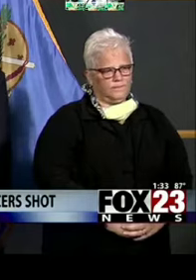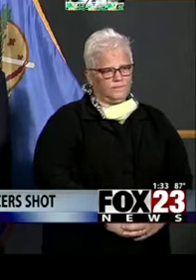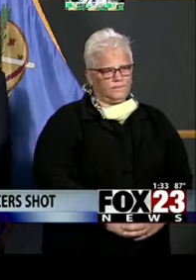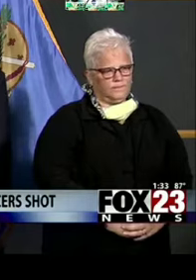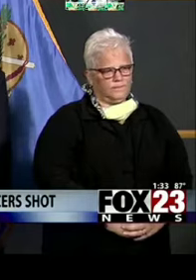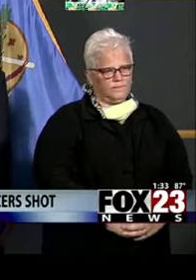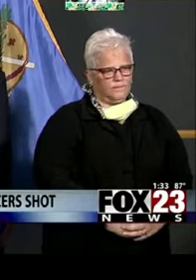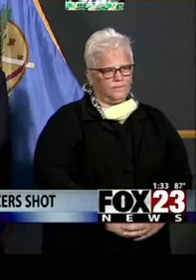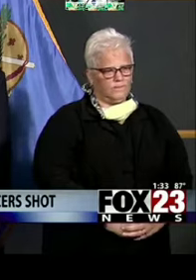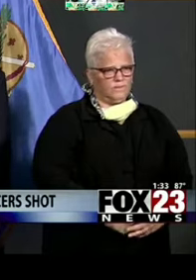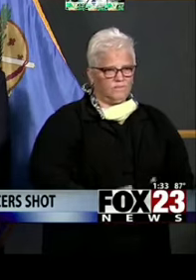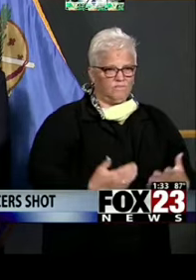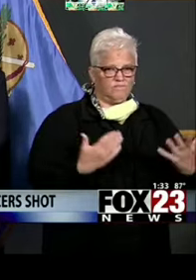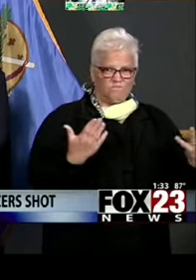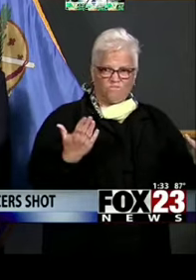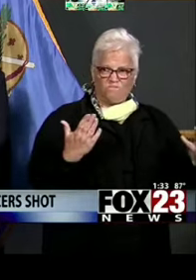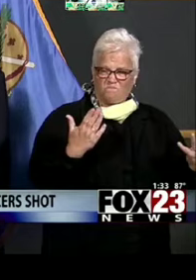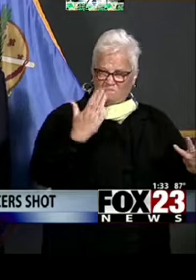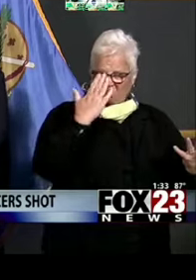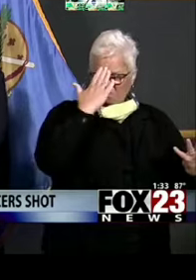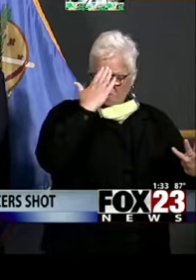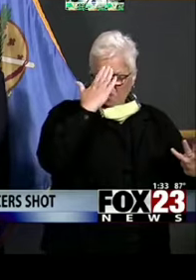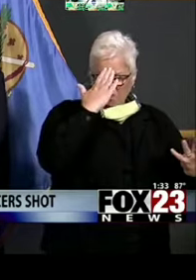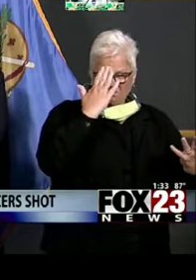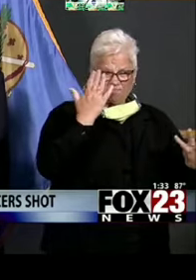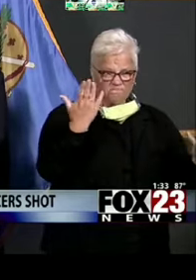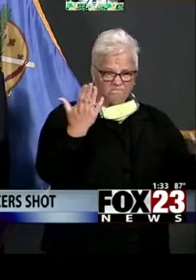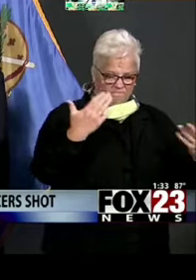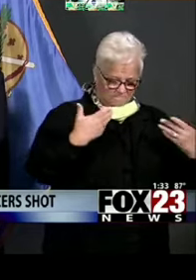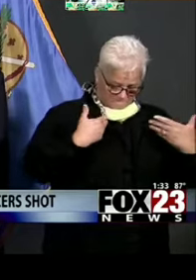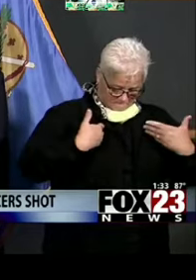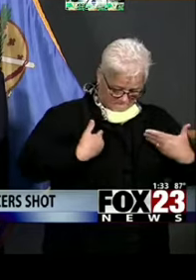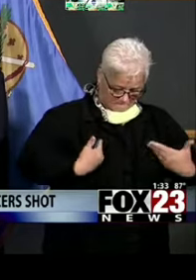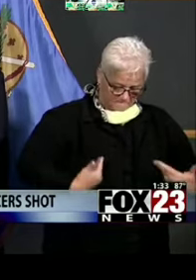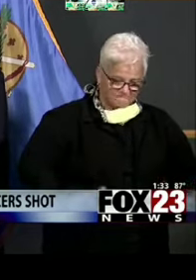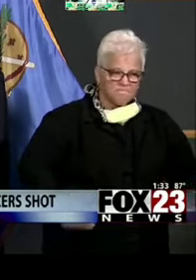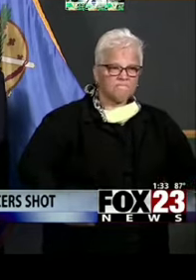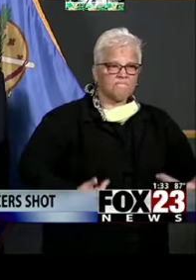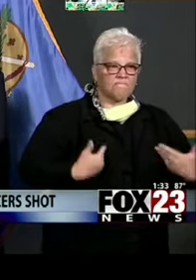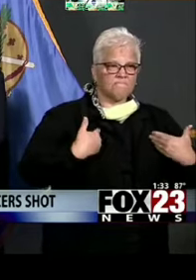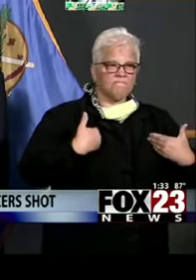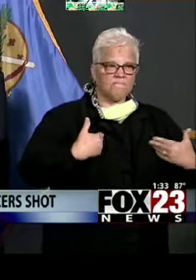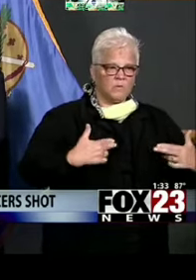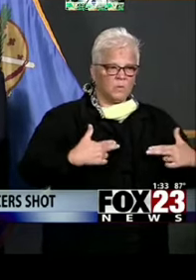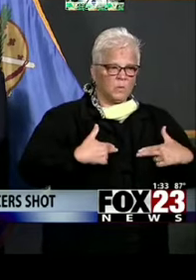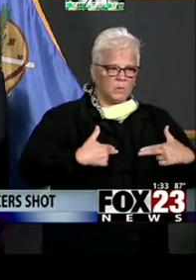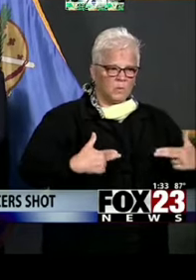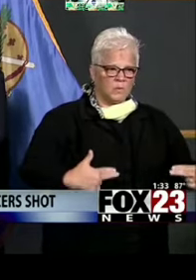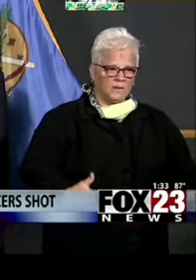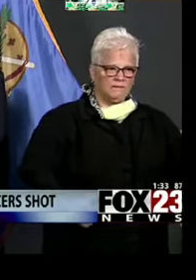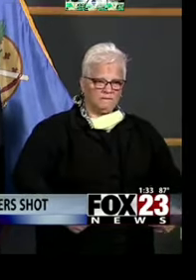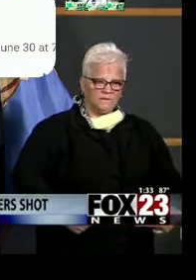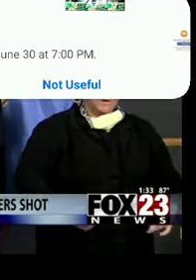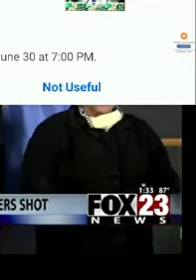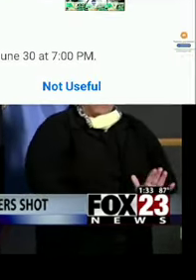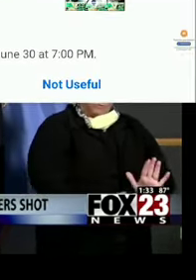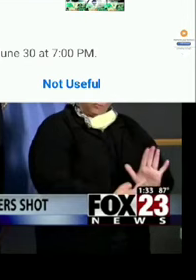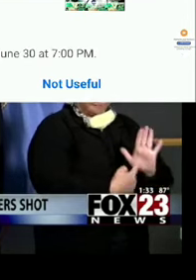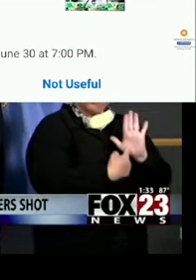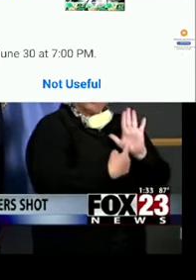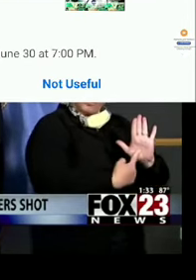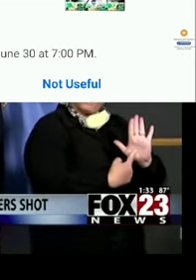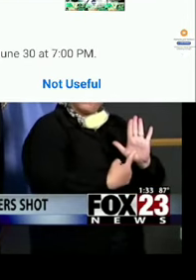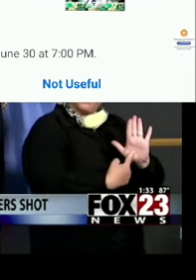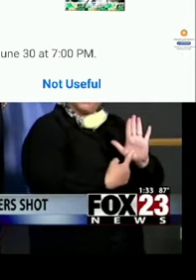an accessory to a felony charge after authorities found Hall had been talking to Ware and drove by the scene of the traffic stop before helping Ware leave the